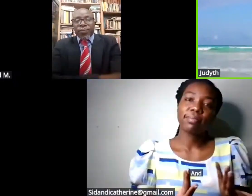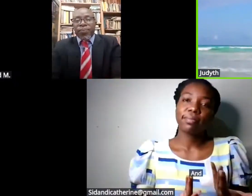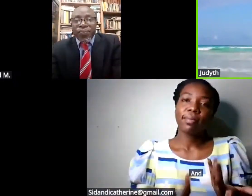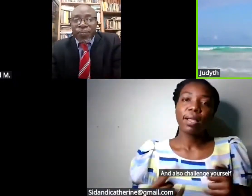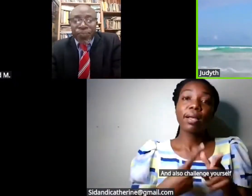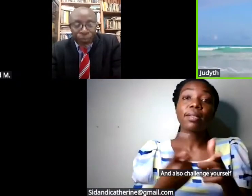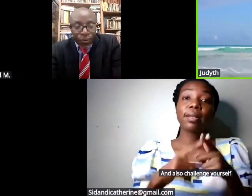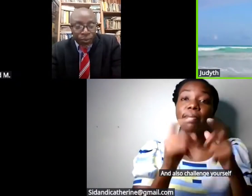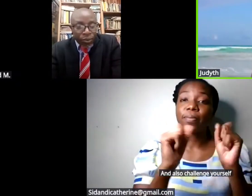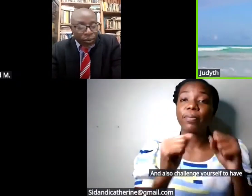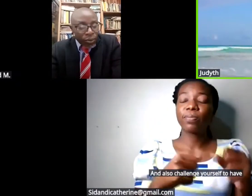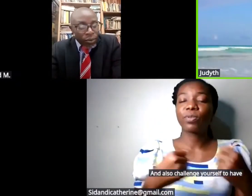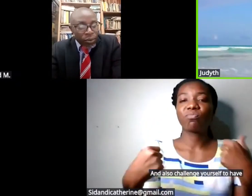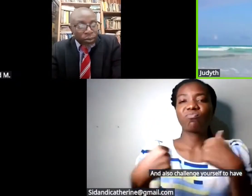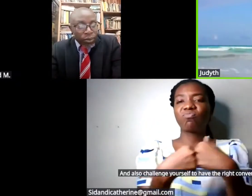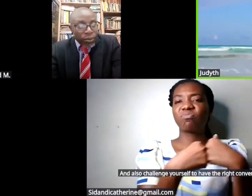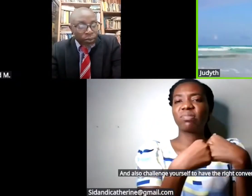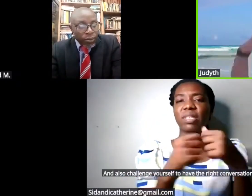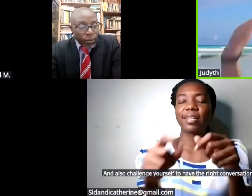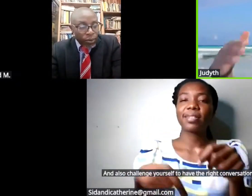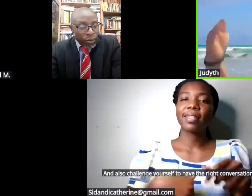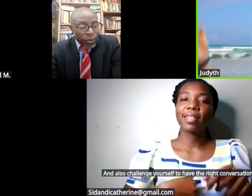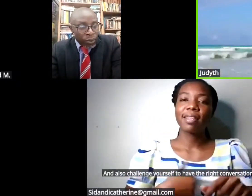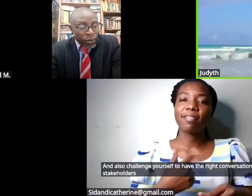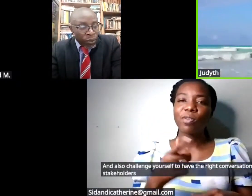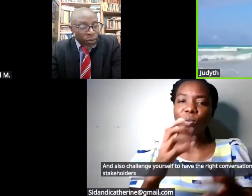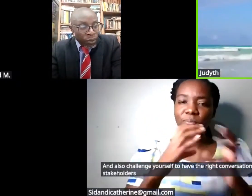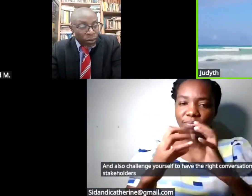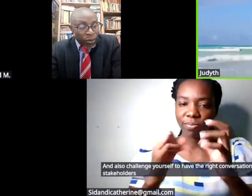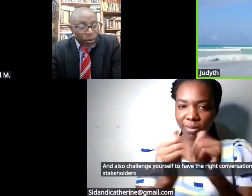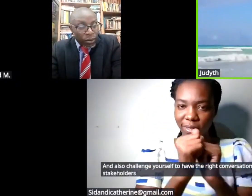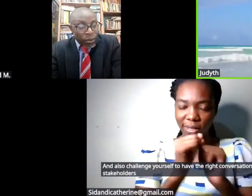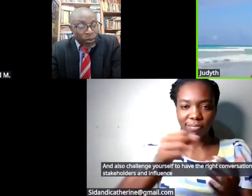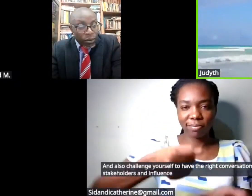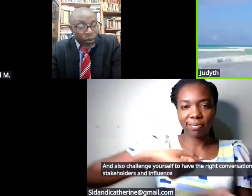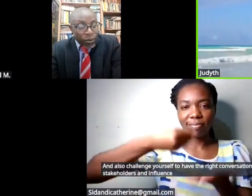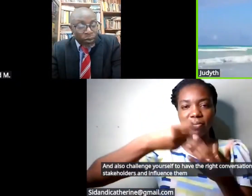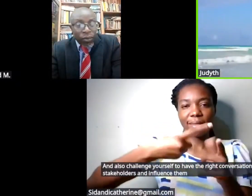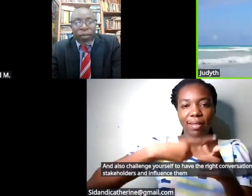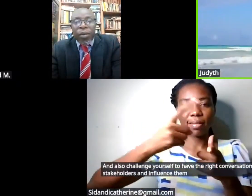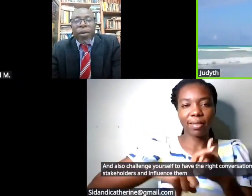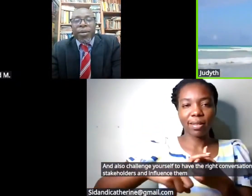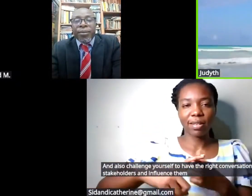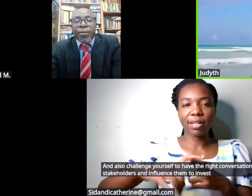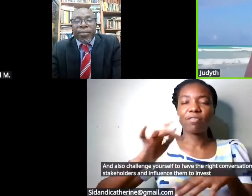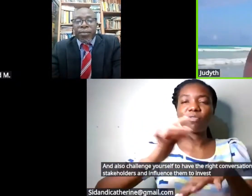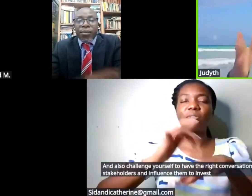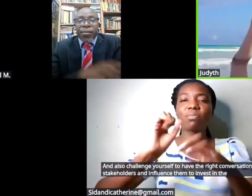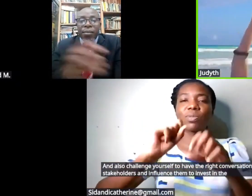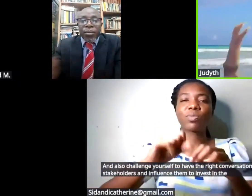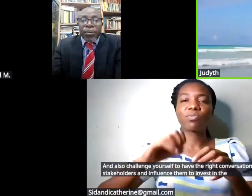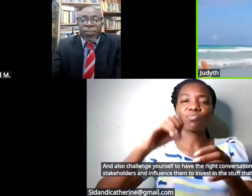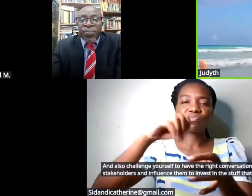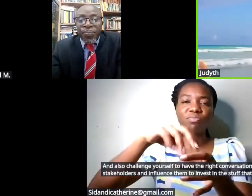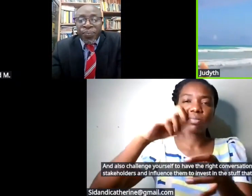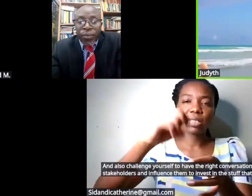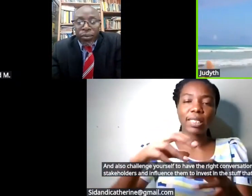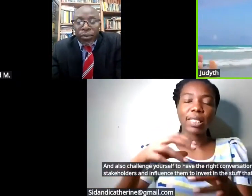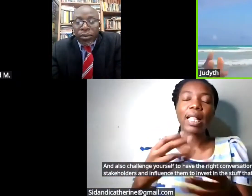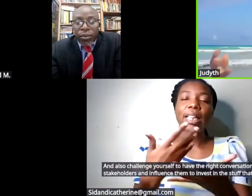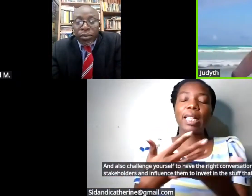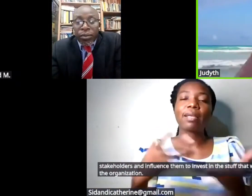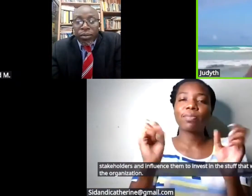have the right conversations with the key stakeholders and influence them to invest in the stuff that will add value to the